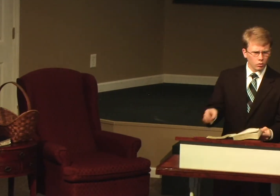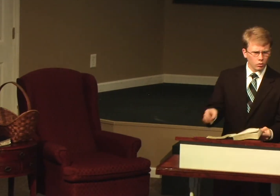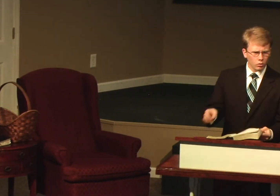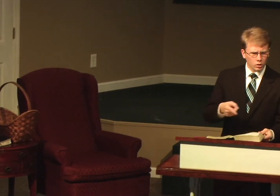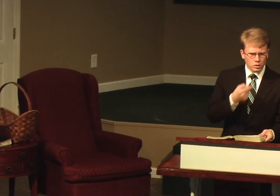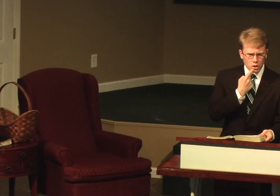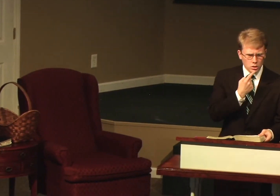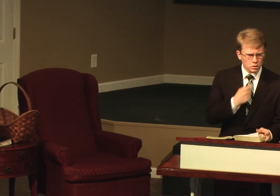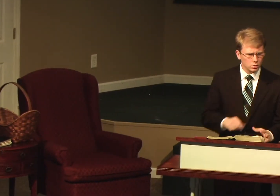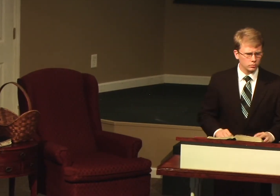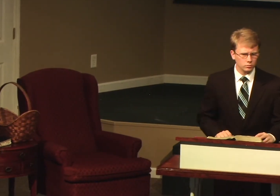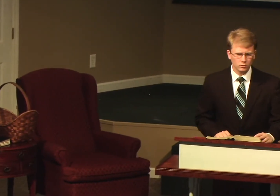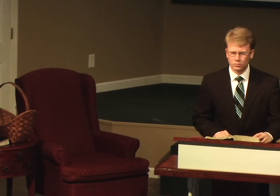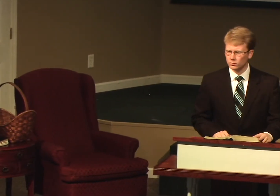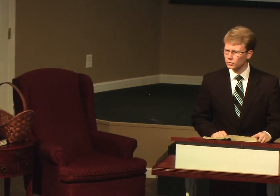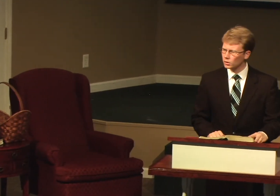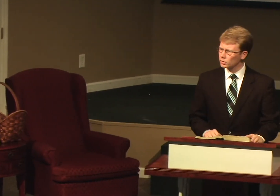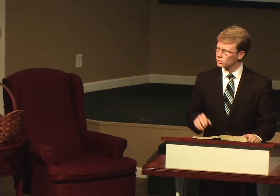What does the Word say?